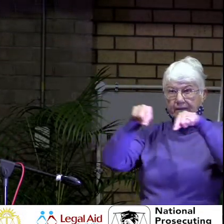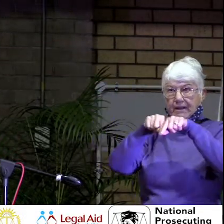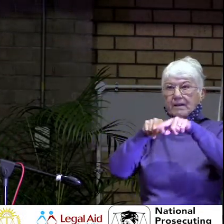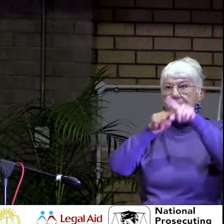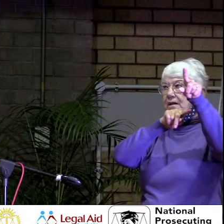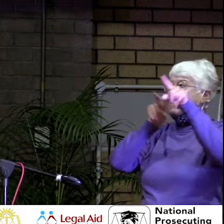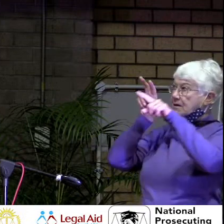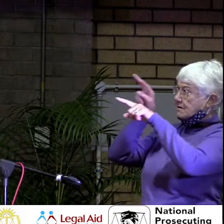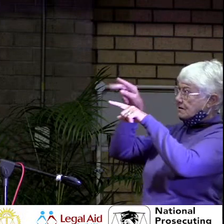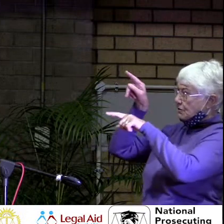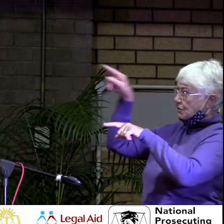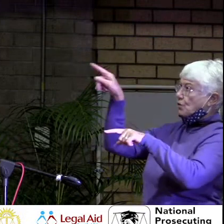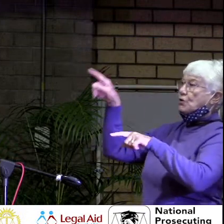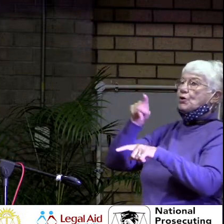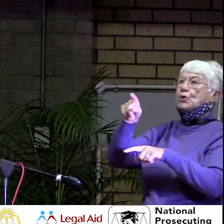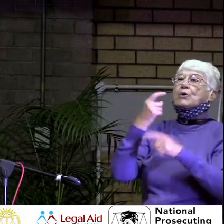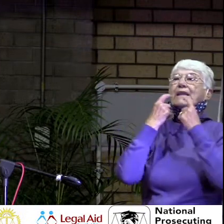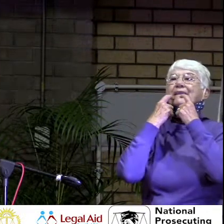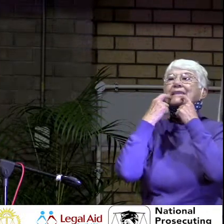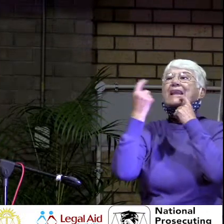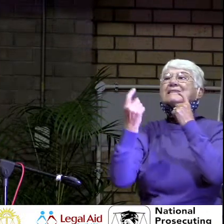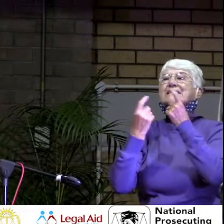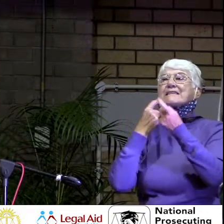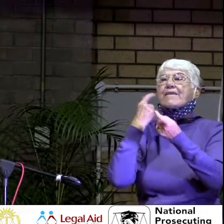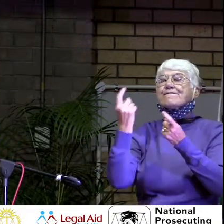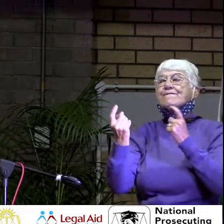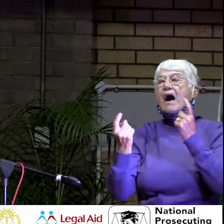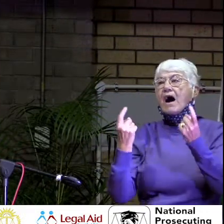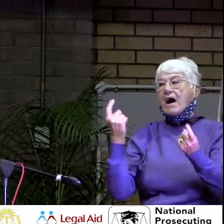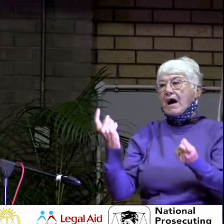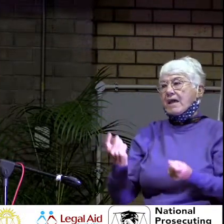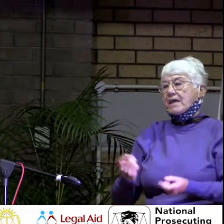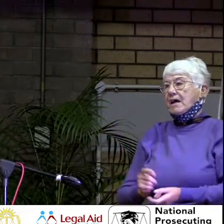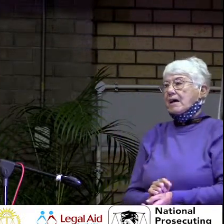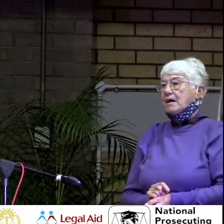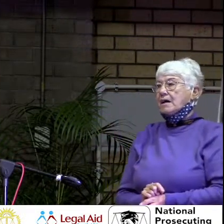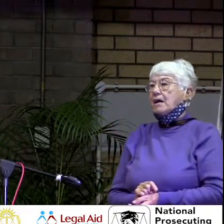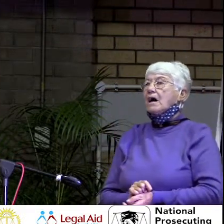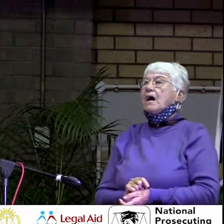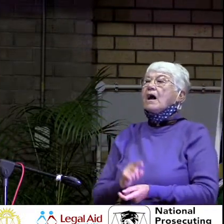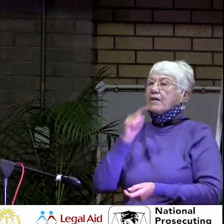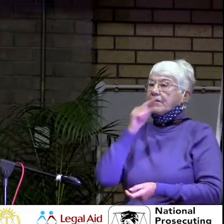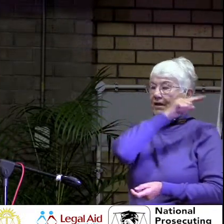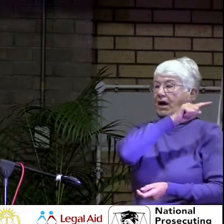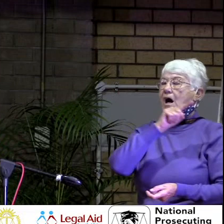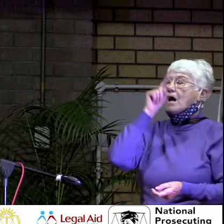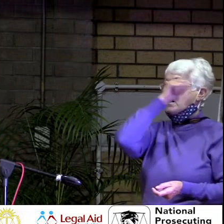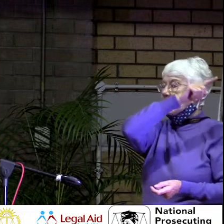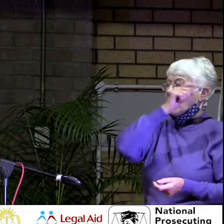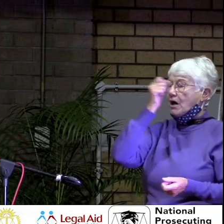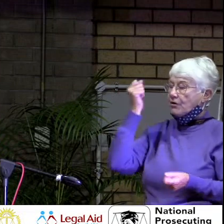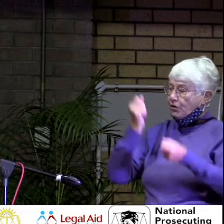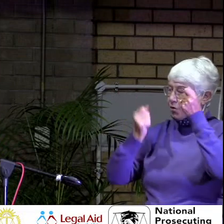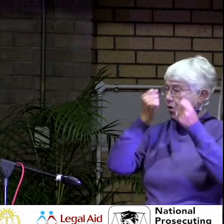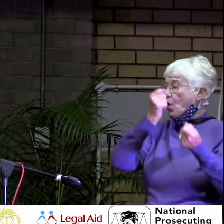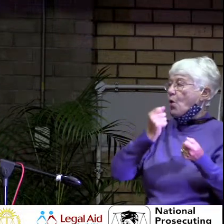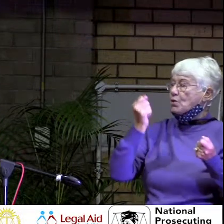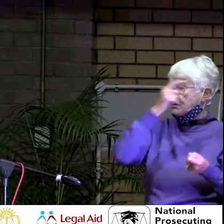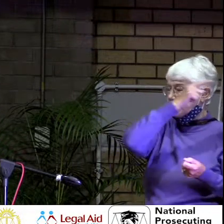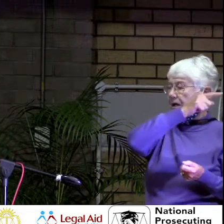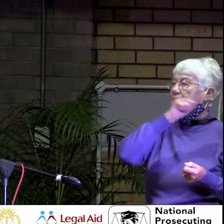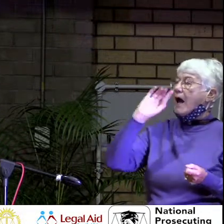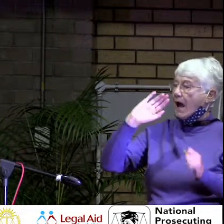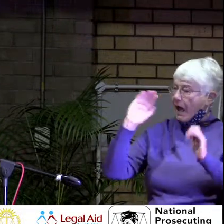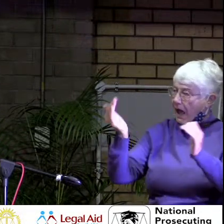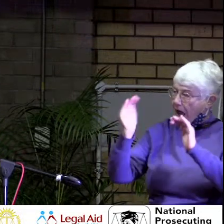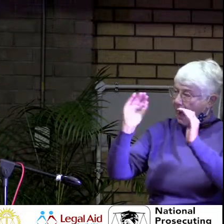to testify. There's also court preparation officers, court supporters, people who do trauma debriefing